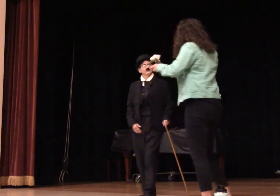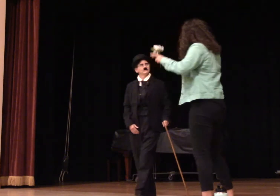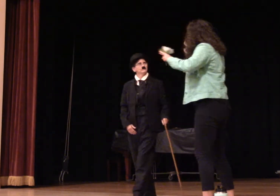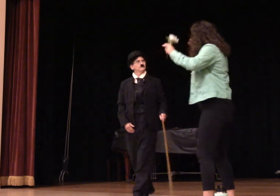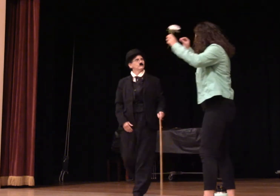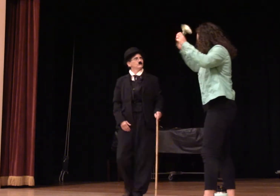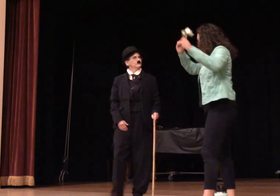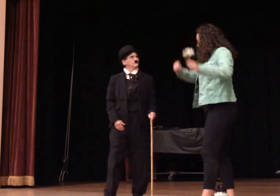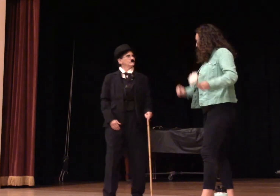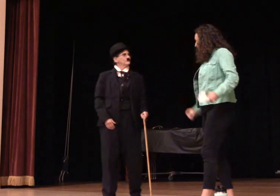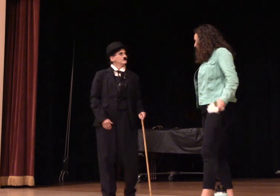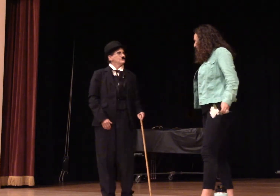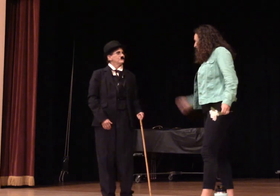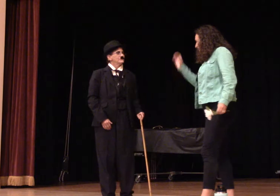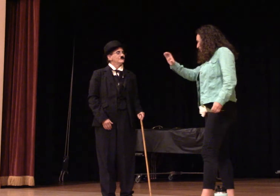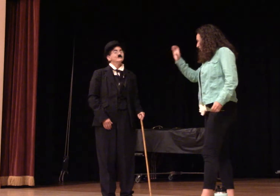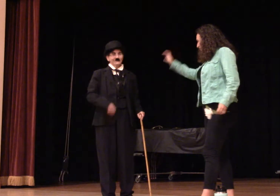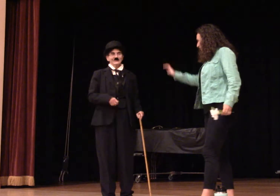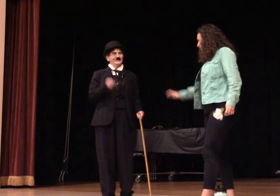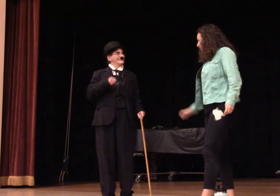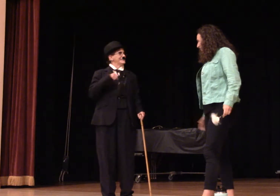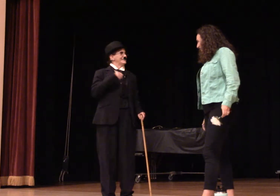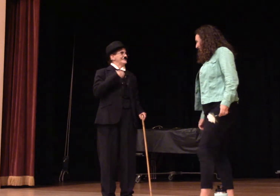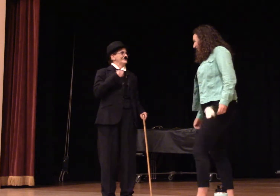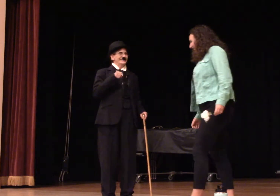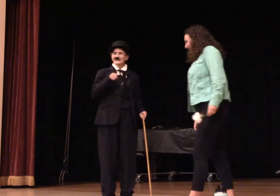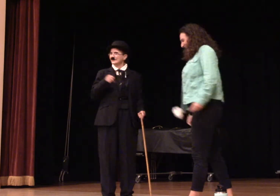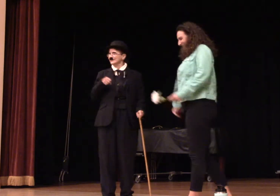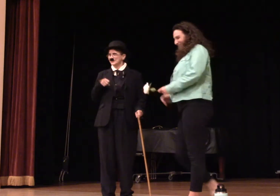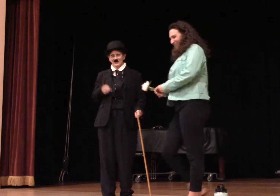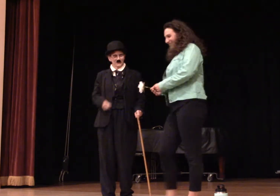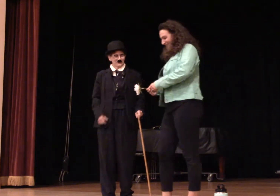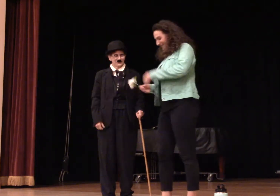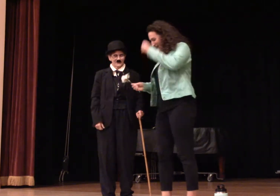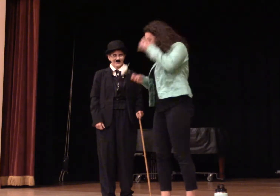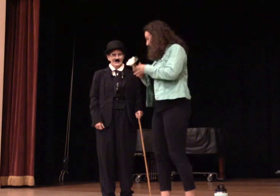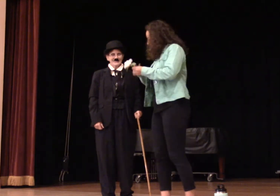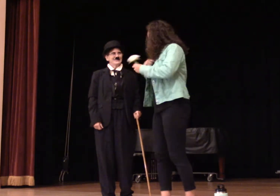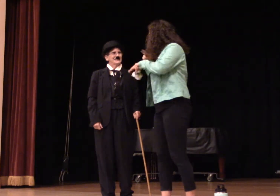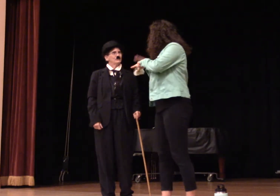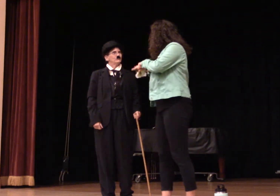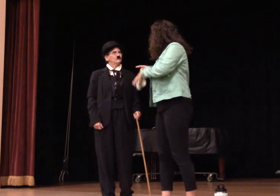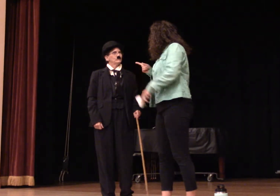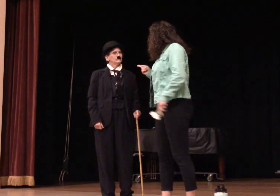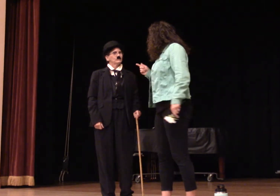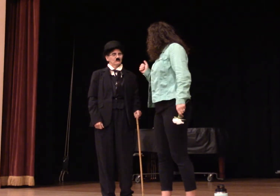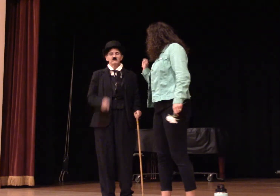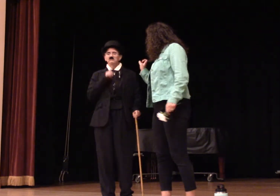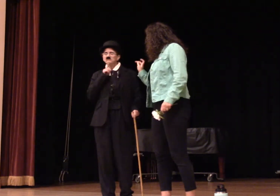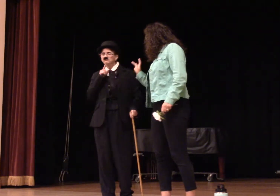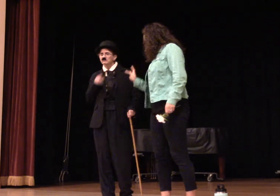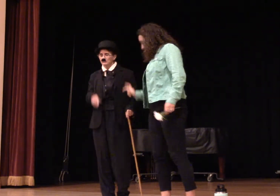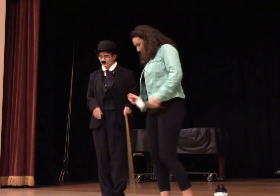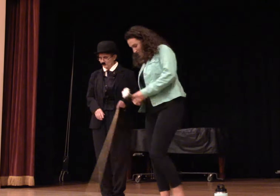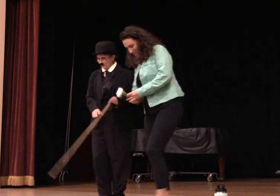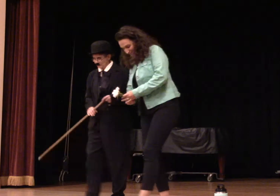Ready to teach us? Charlie Chaplin? Okay, what's that? Okay.